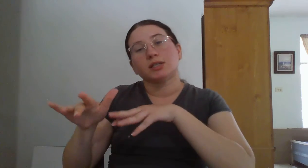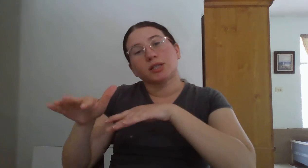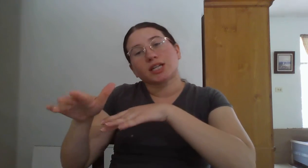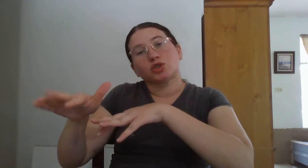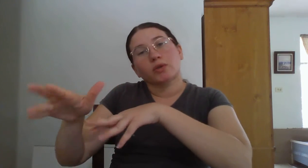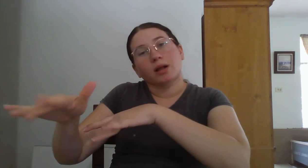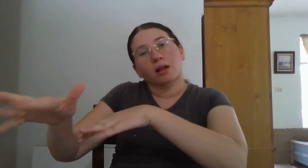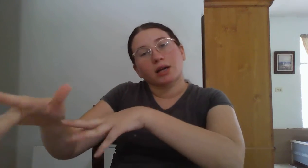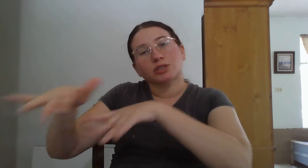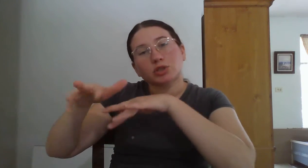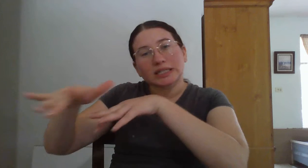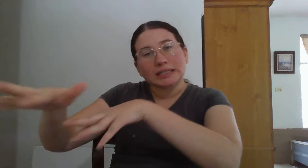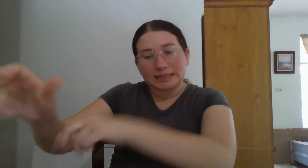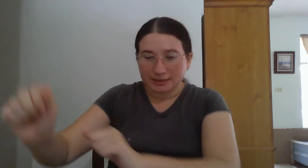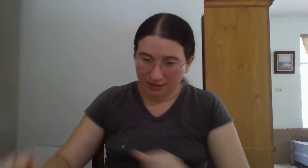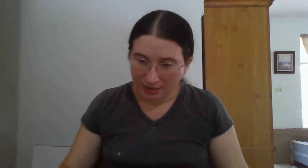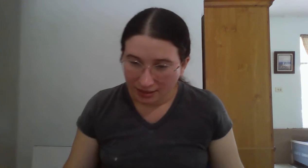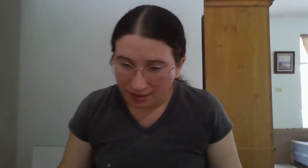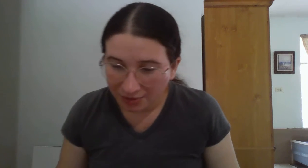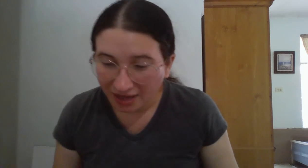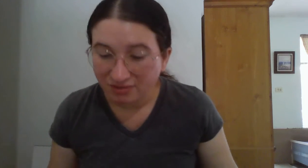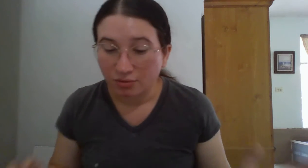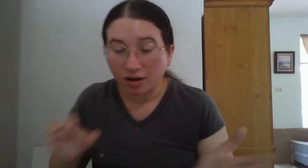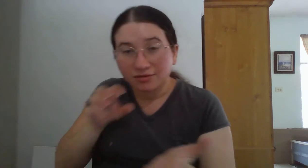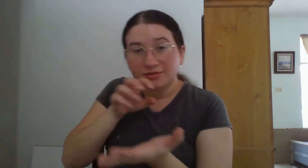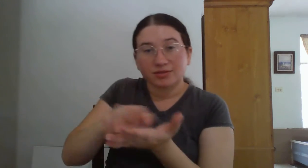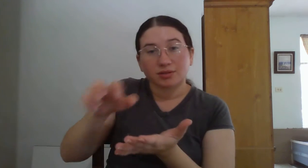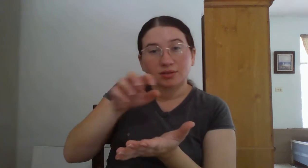like a trickling. Then we have rough.